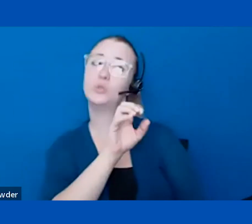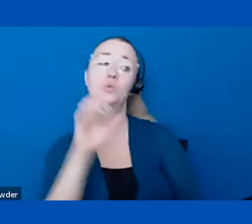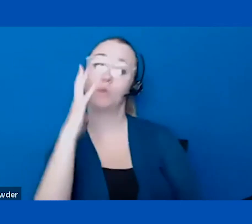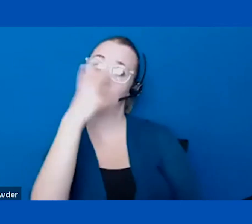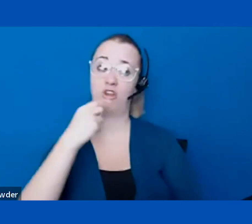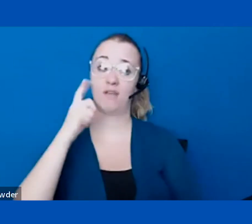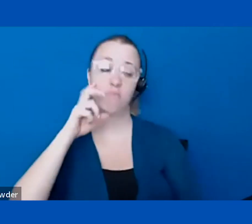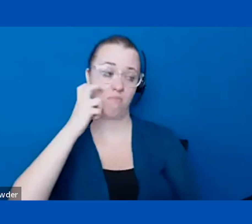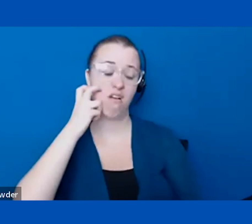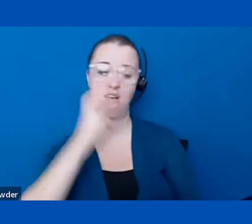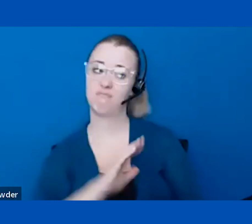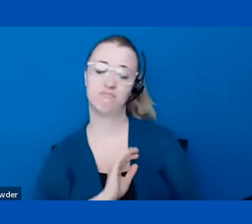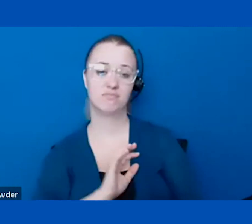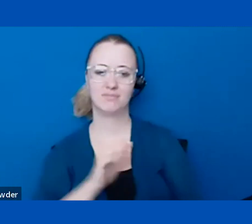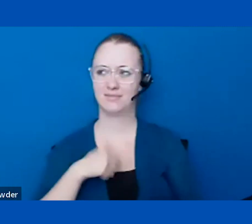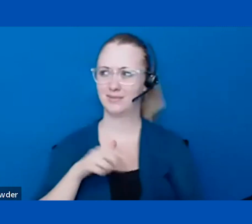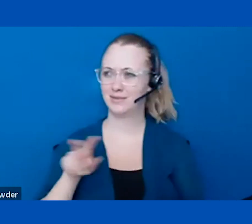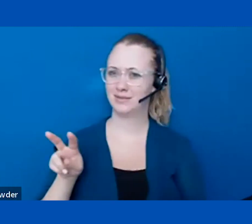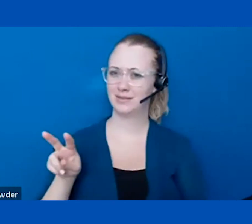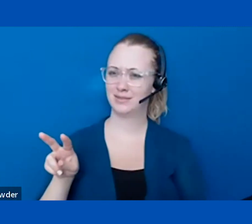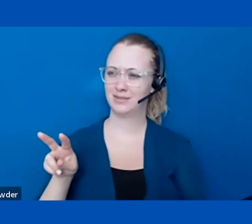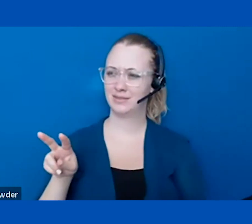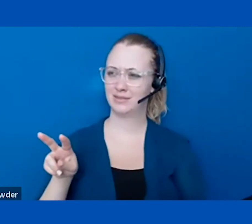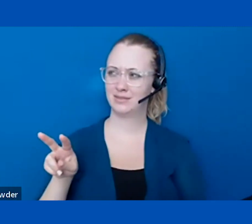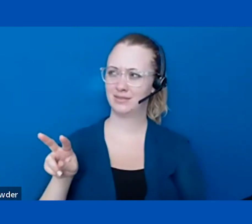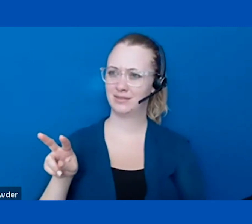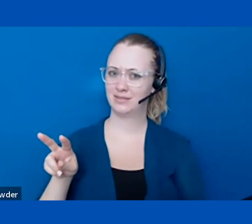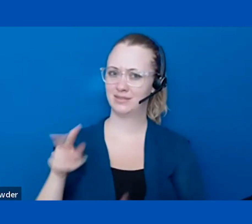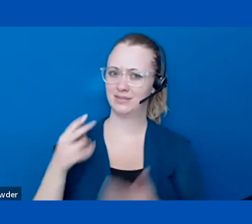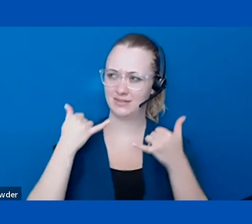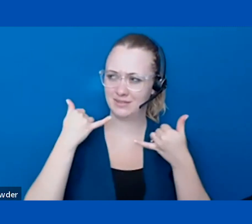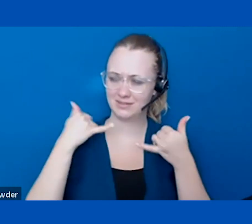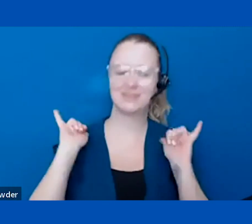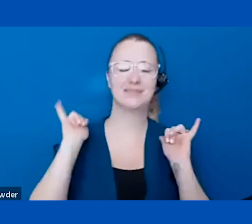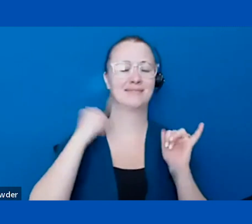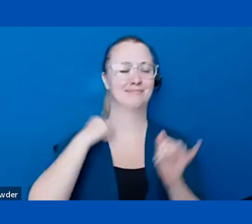blind. And I still think about it till this day, because